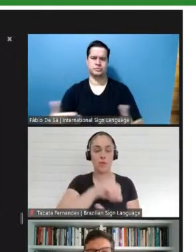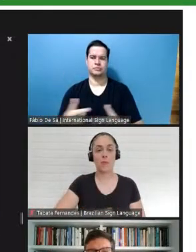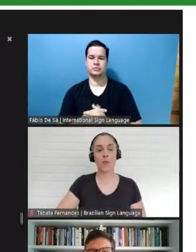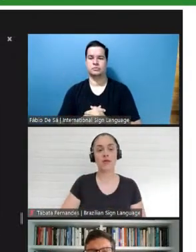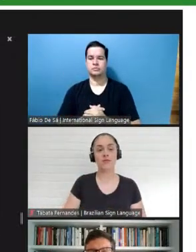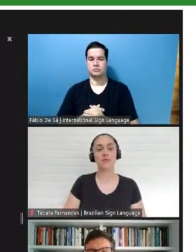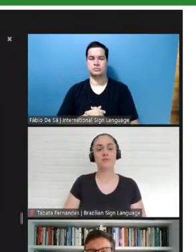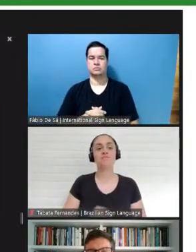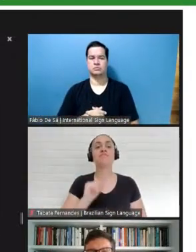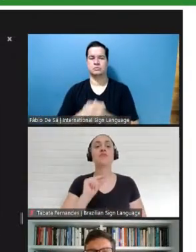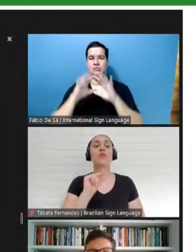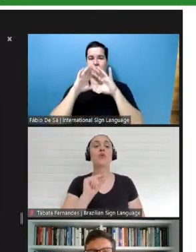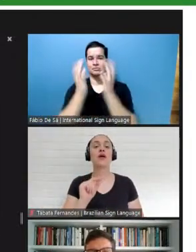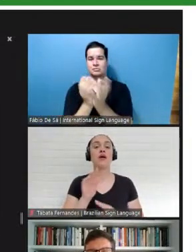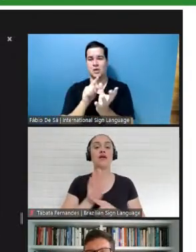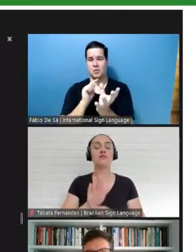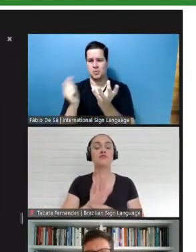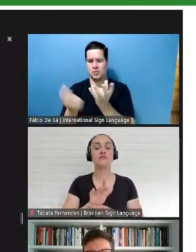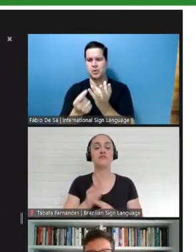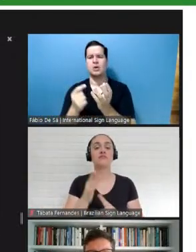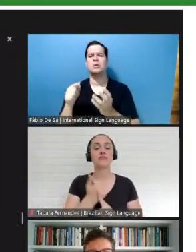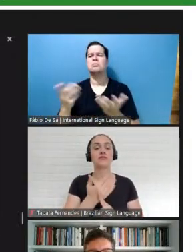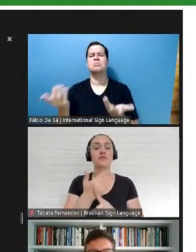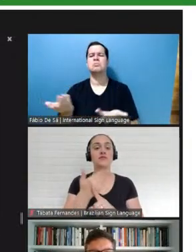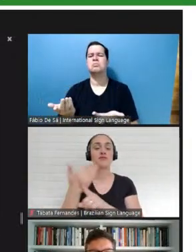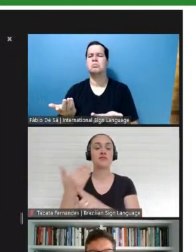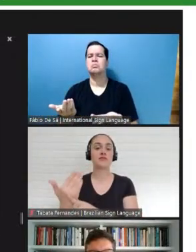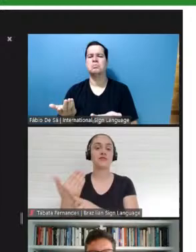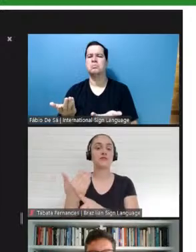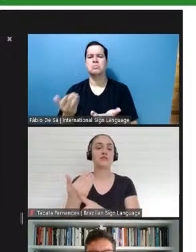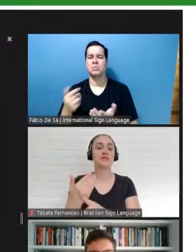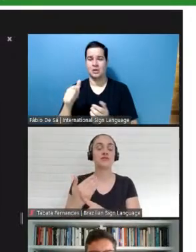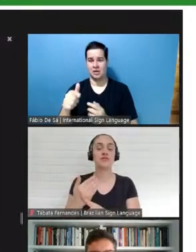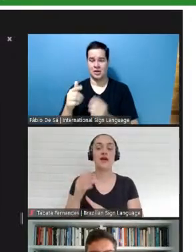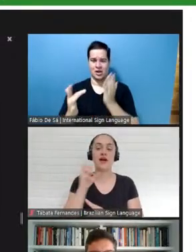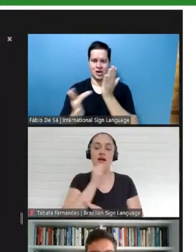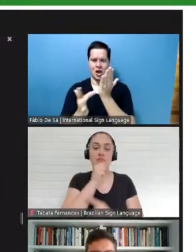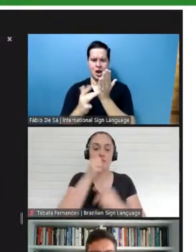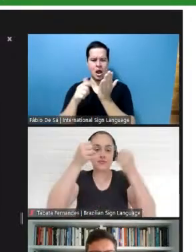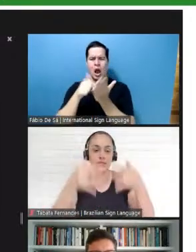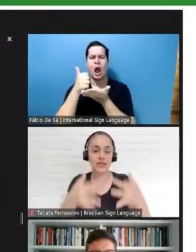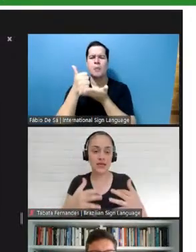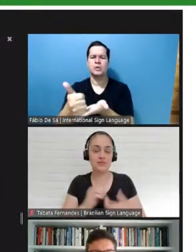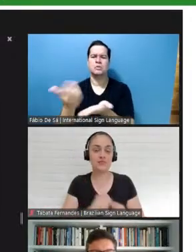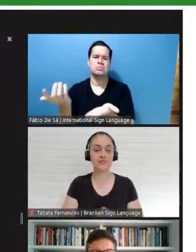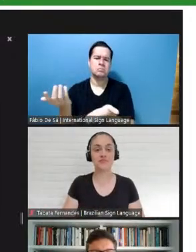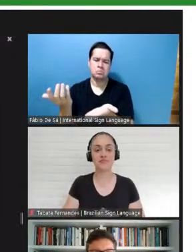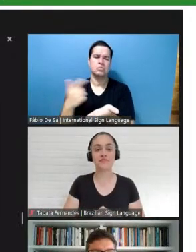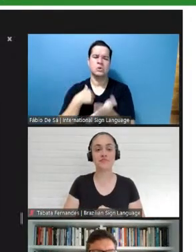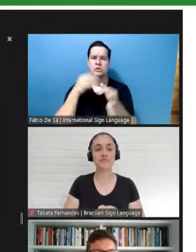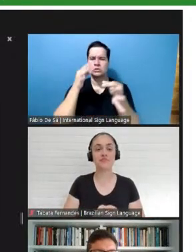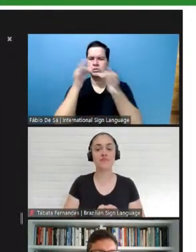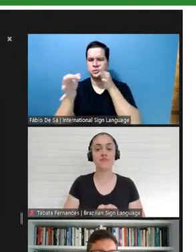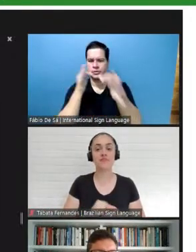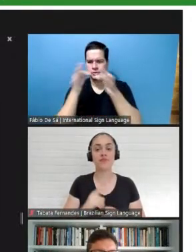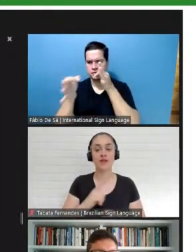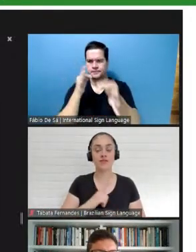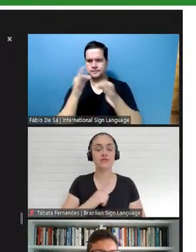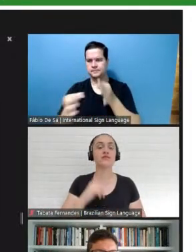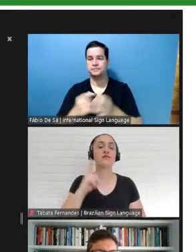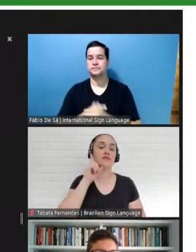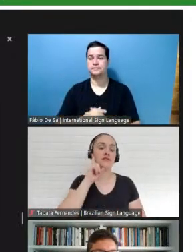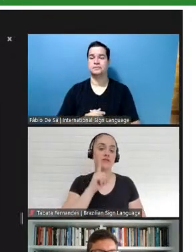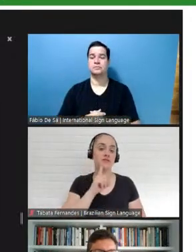assistive technology, I just wanted to define very quickly. I've used the United States definition here, and it's one